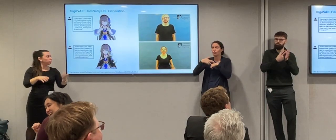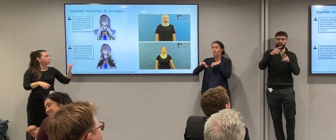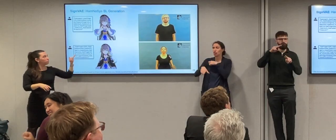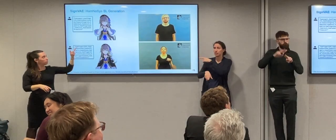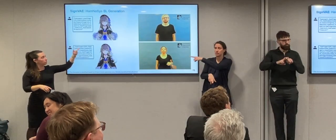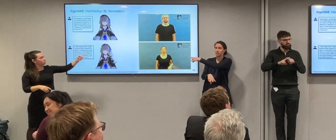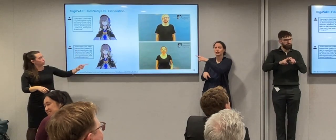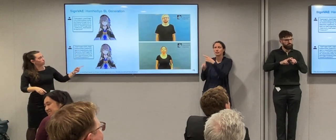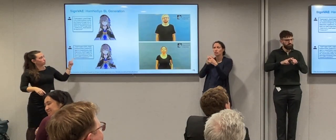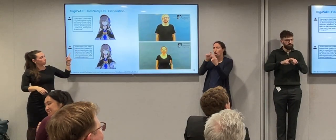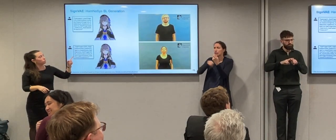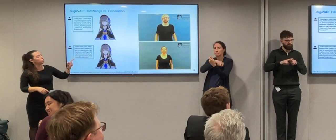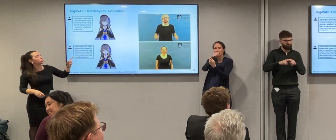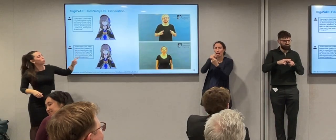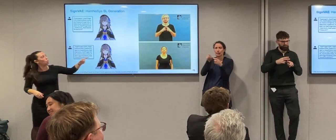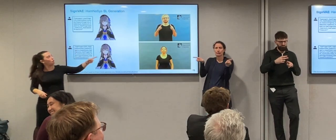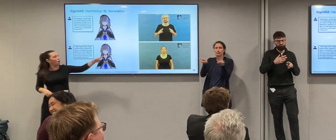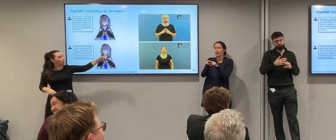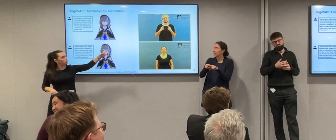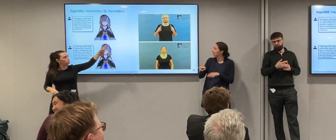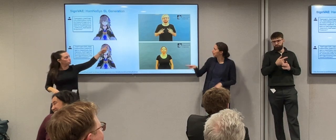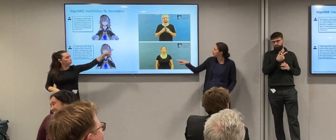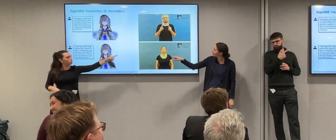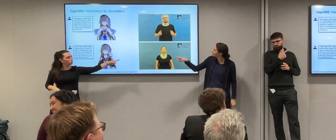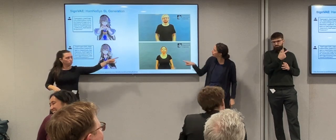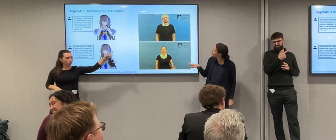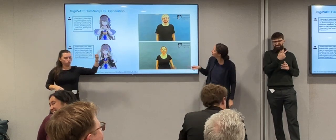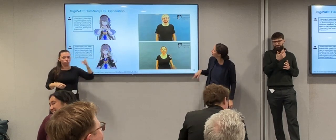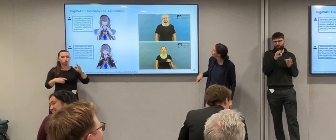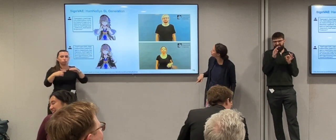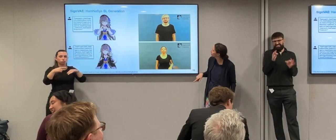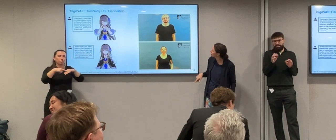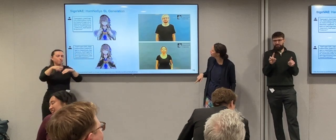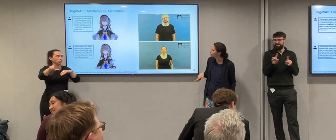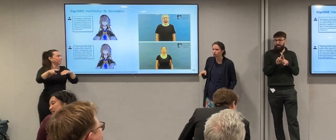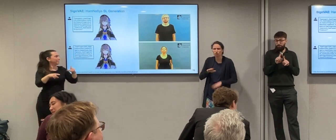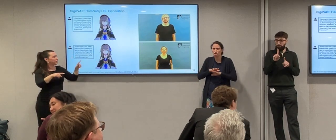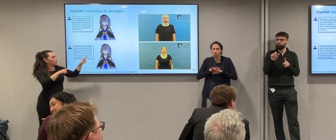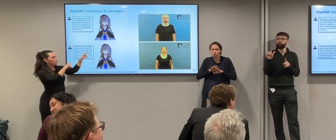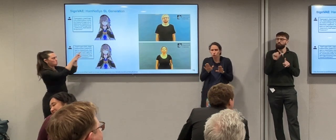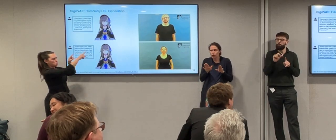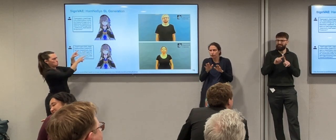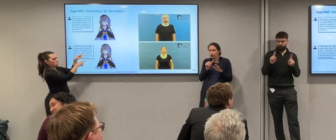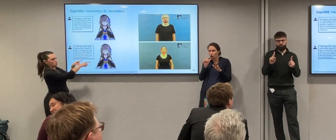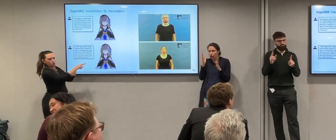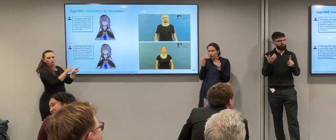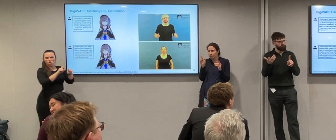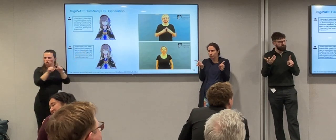is not exactly the same, and it should not be exactly the same.